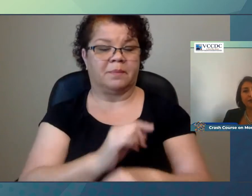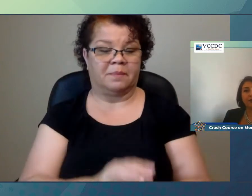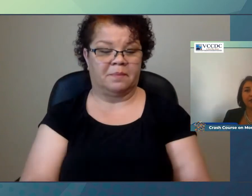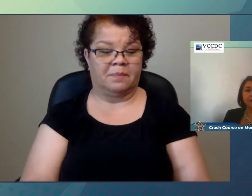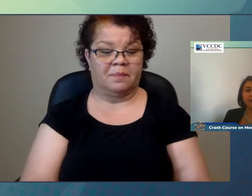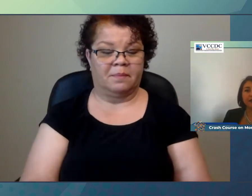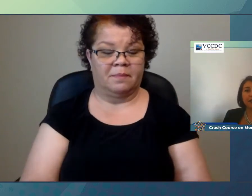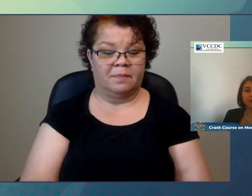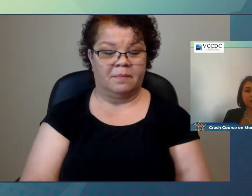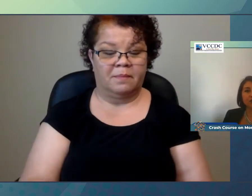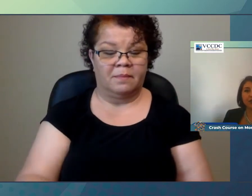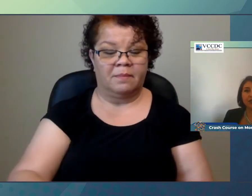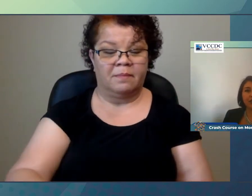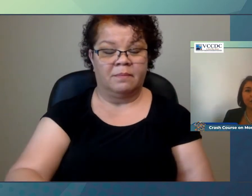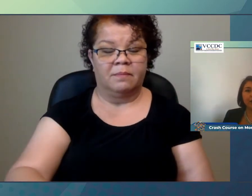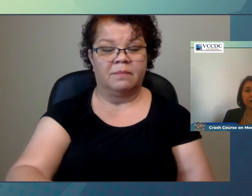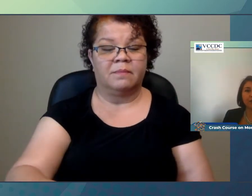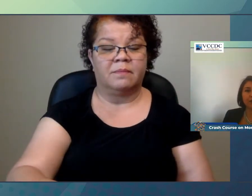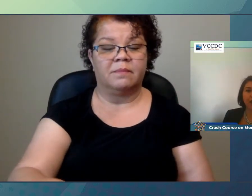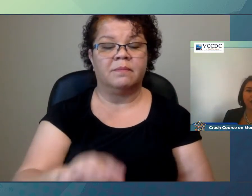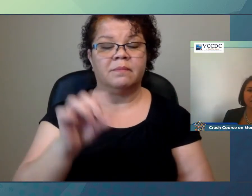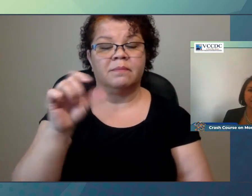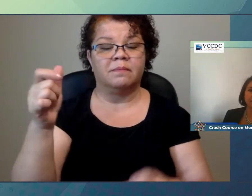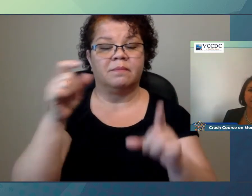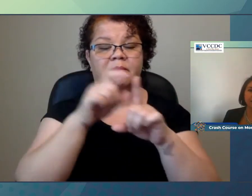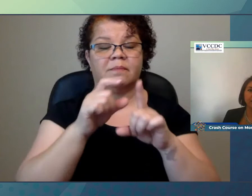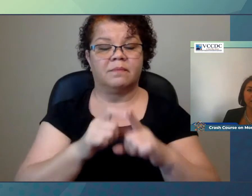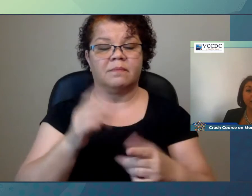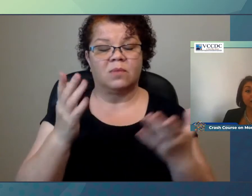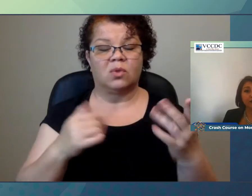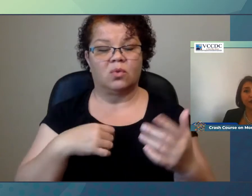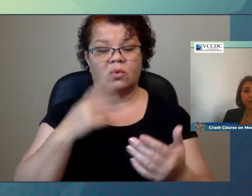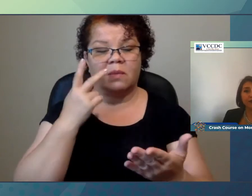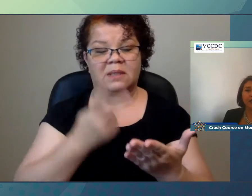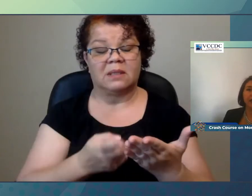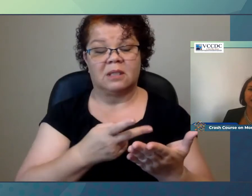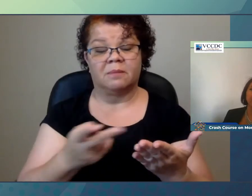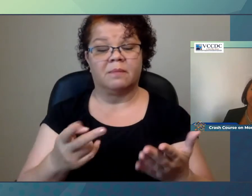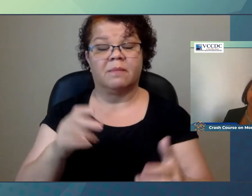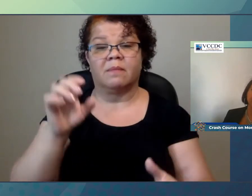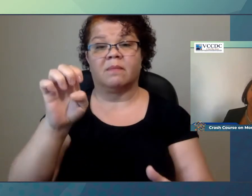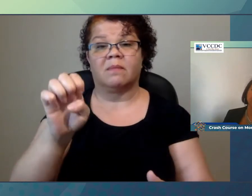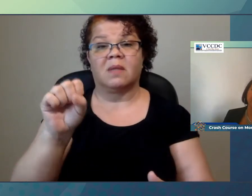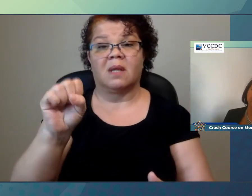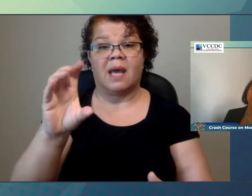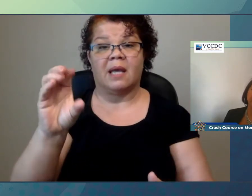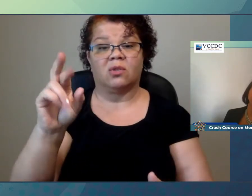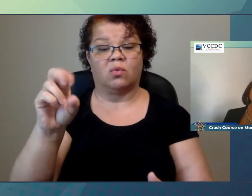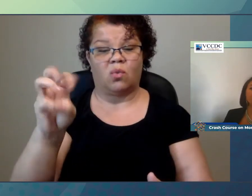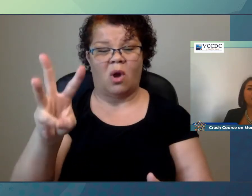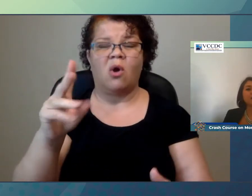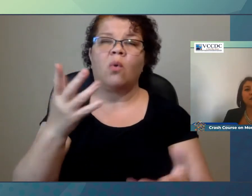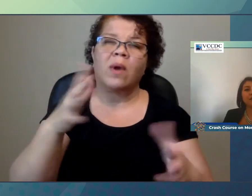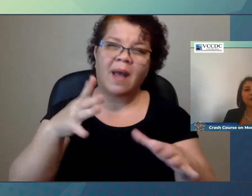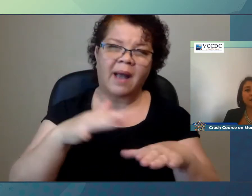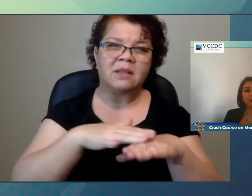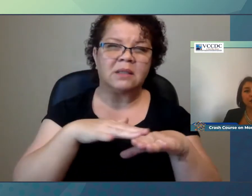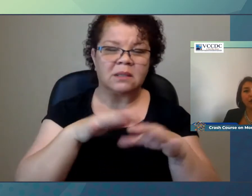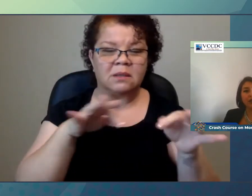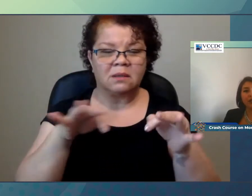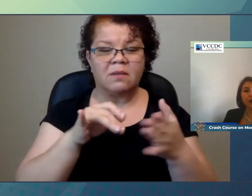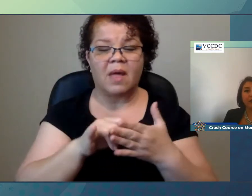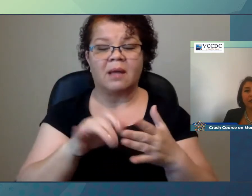Other terms in the industry that you might run across: escrow. Again, we touched on that. Escrow